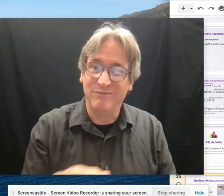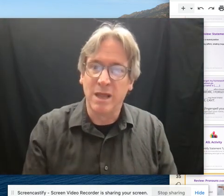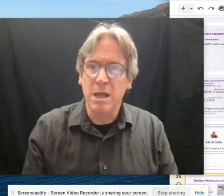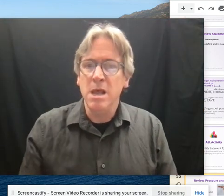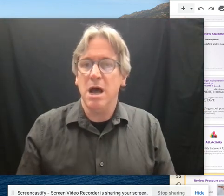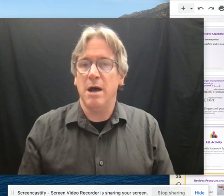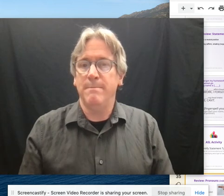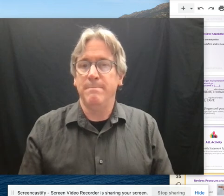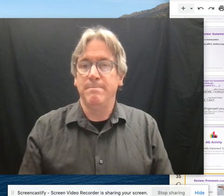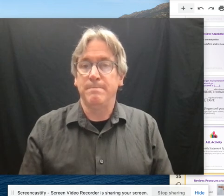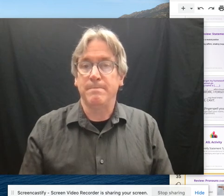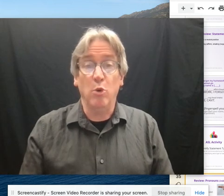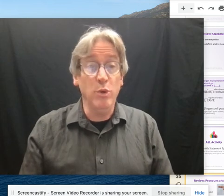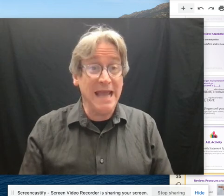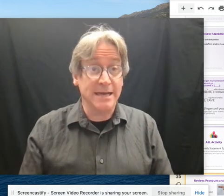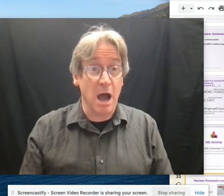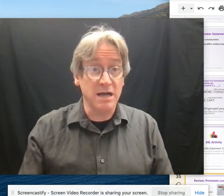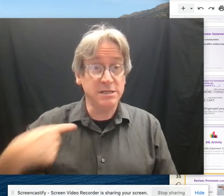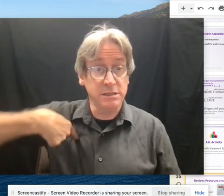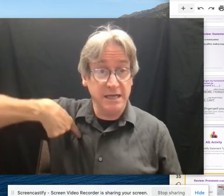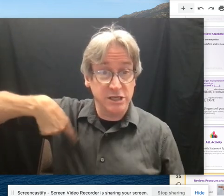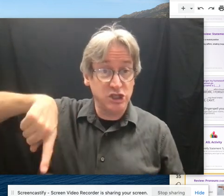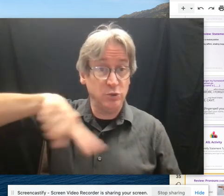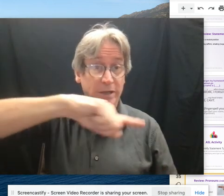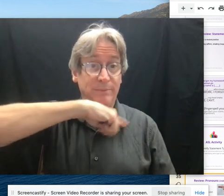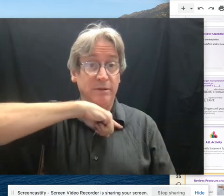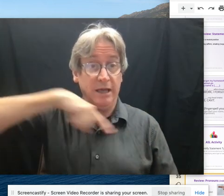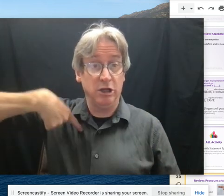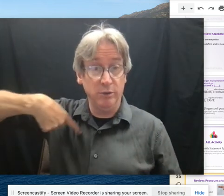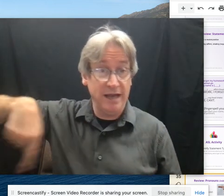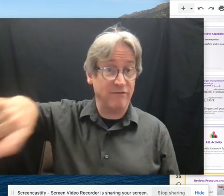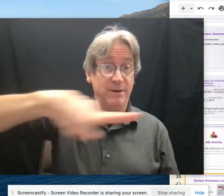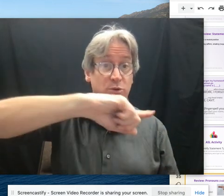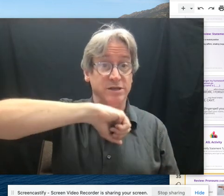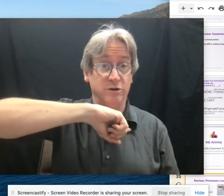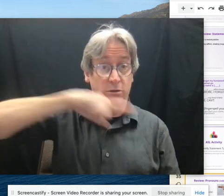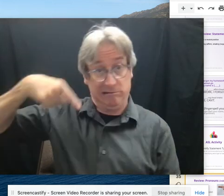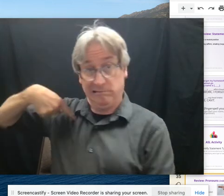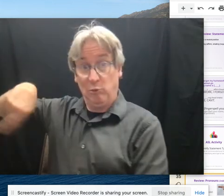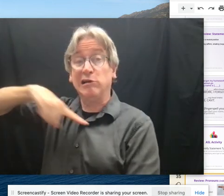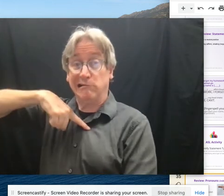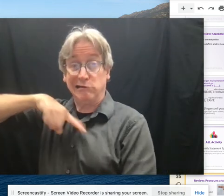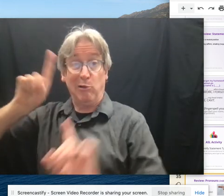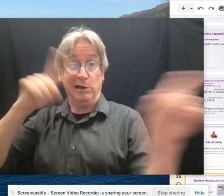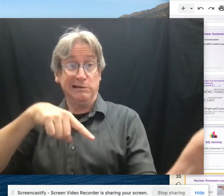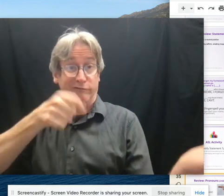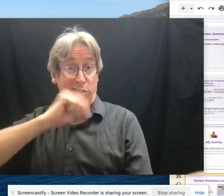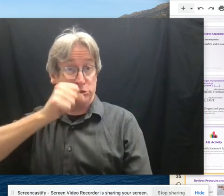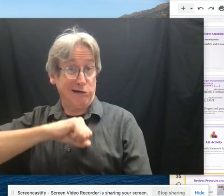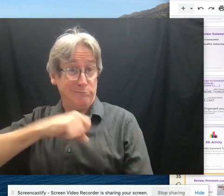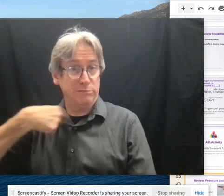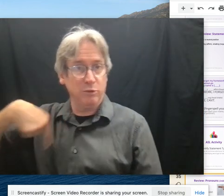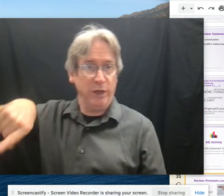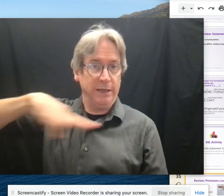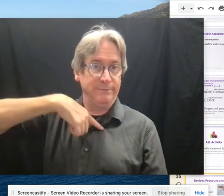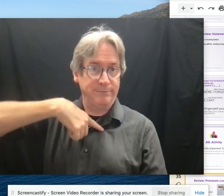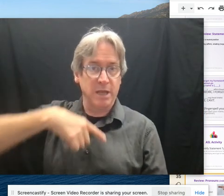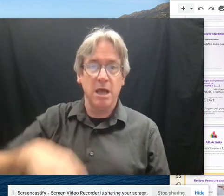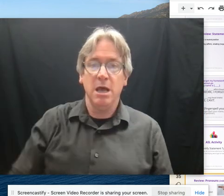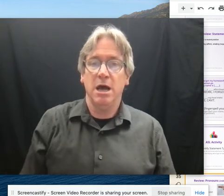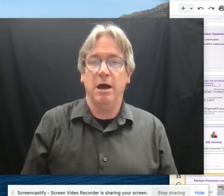him. We and us is a sweep, including everybody who's in. We're going for ice cream.